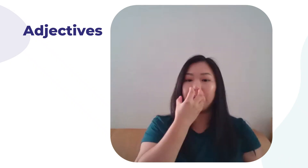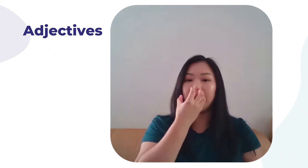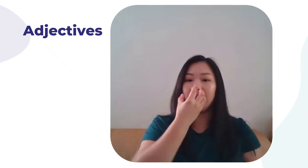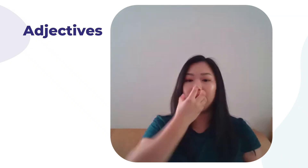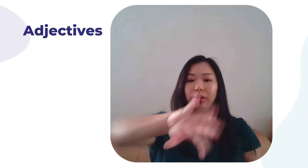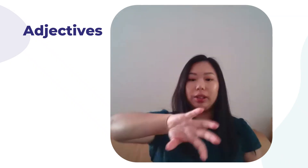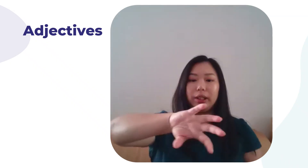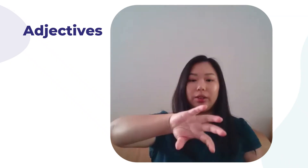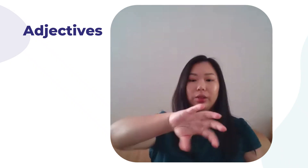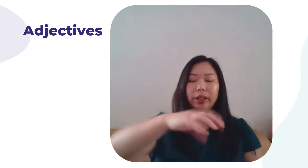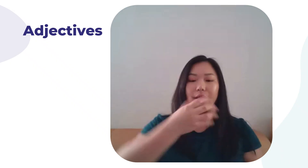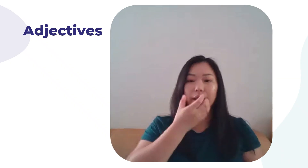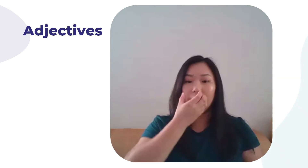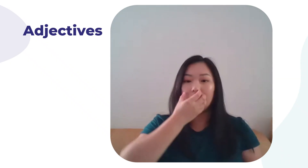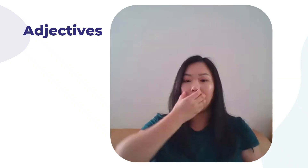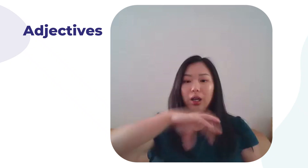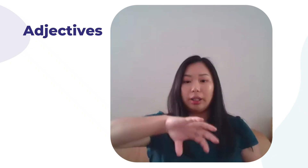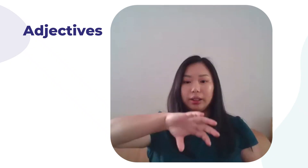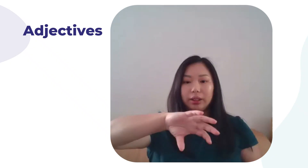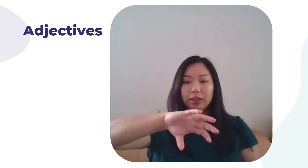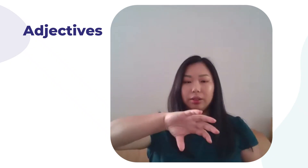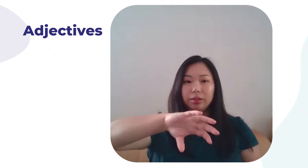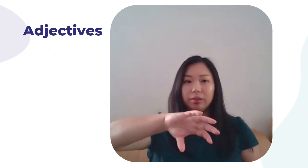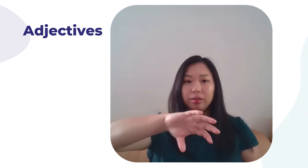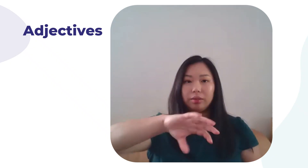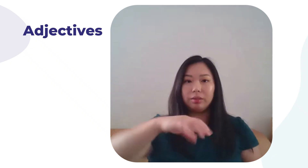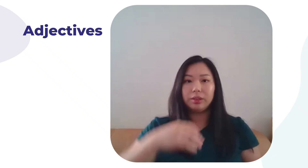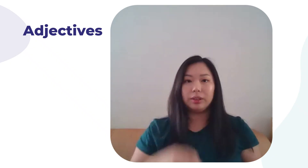your mouth and rotate out quickly. Hot.